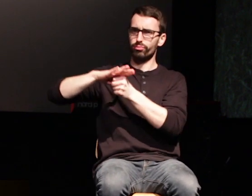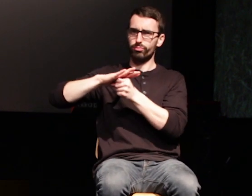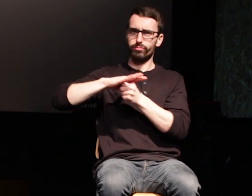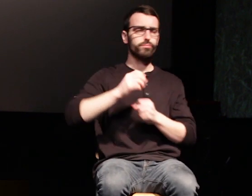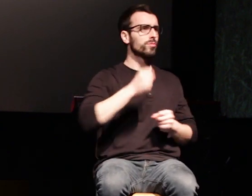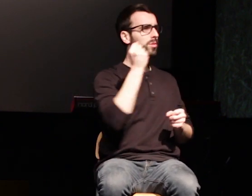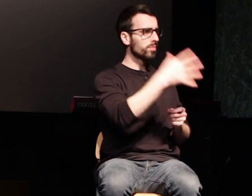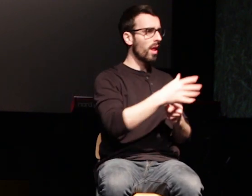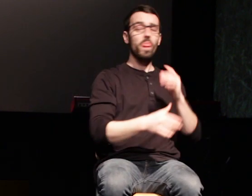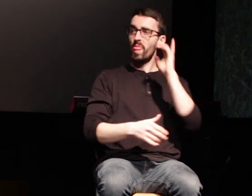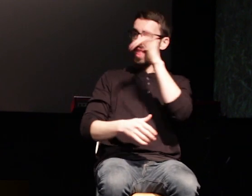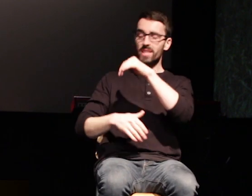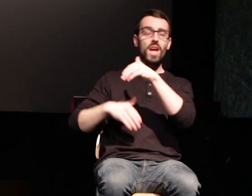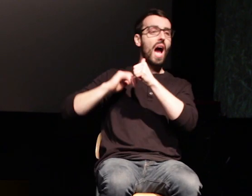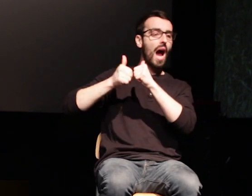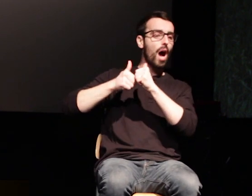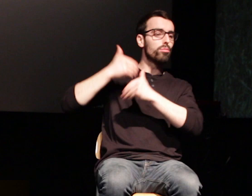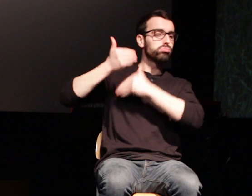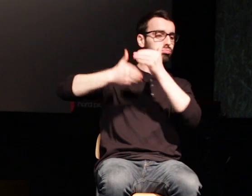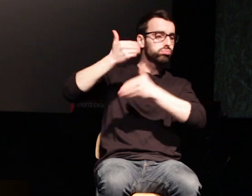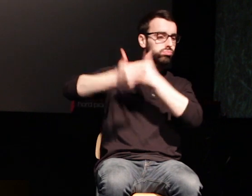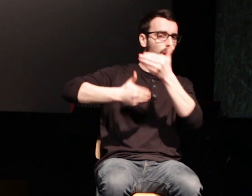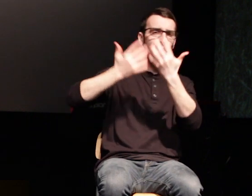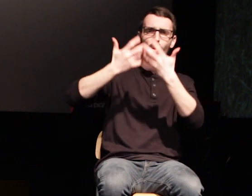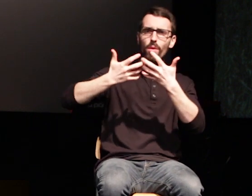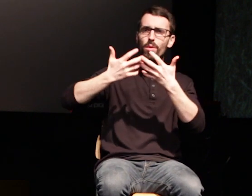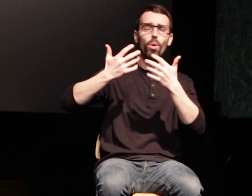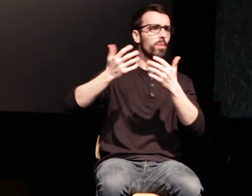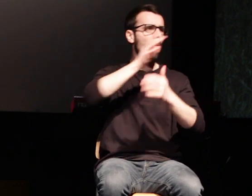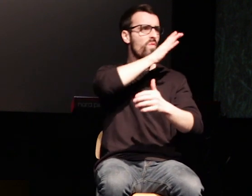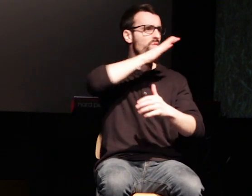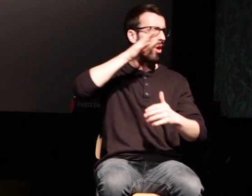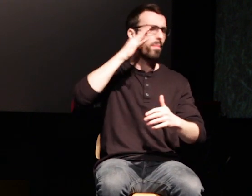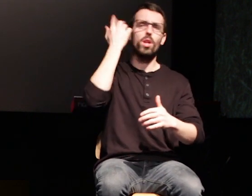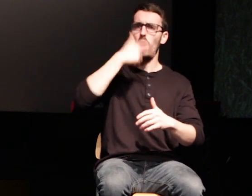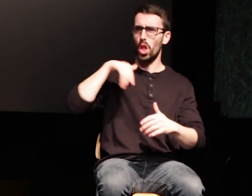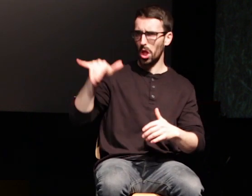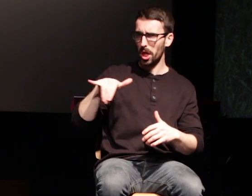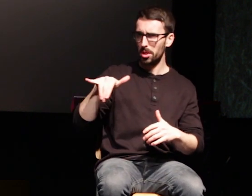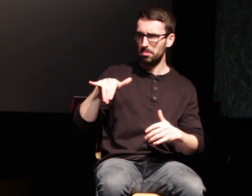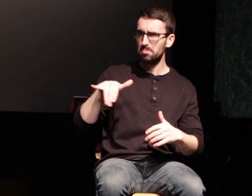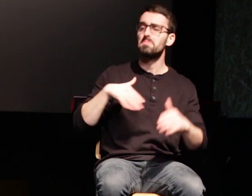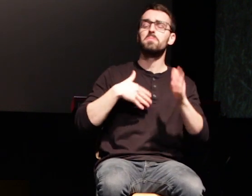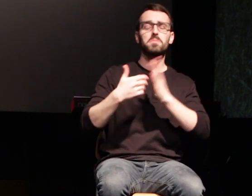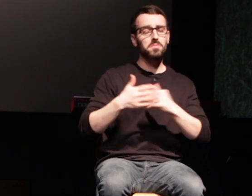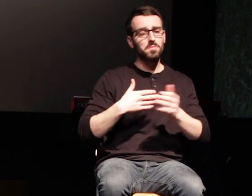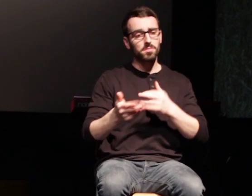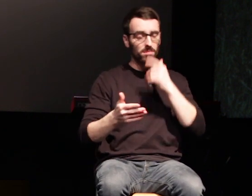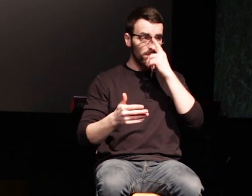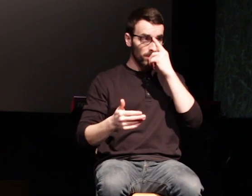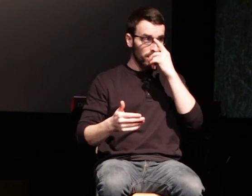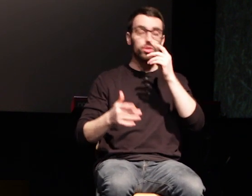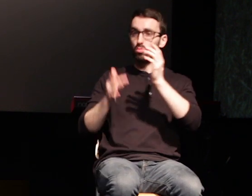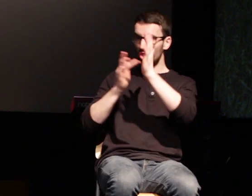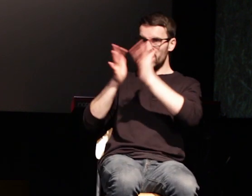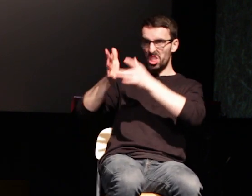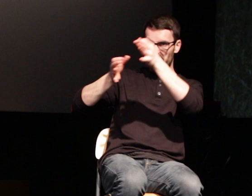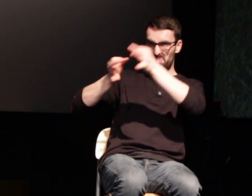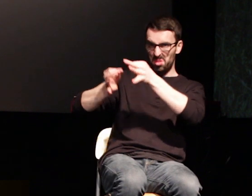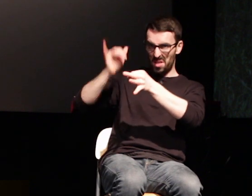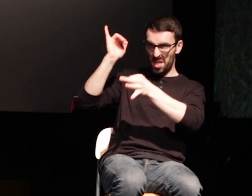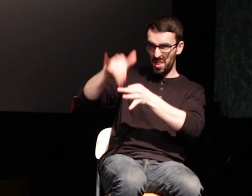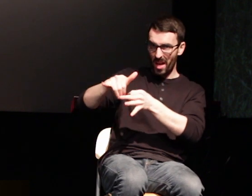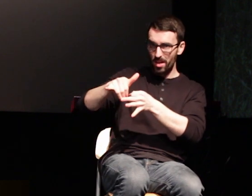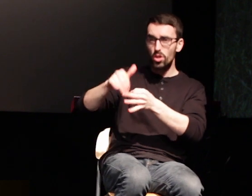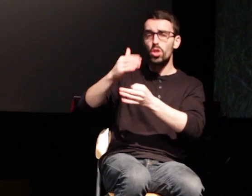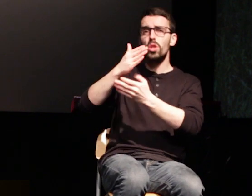is the process of farming. So Jesus is saying, and he's unpacking and teaching his disciples, and he's saying some who hear the